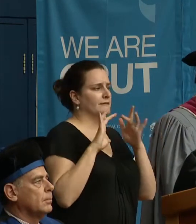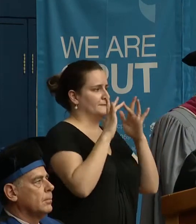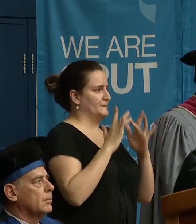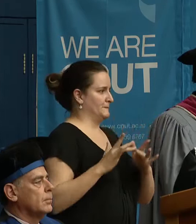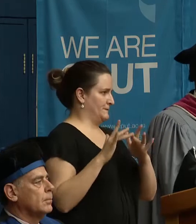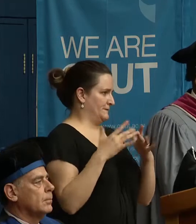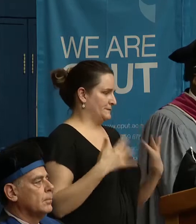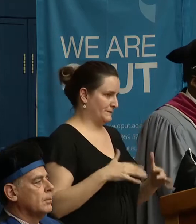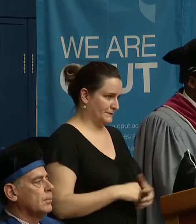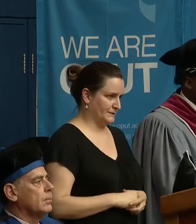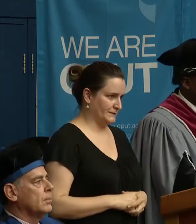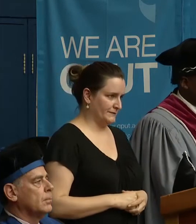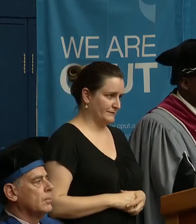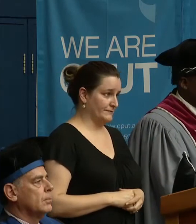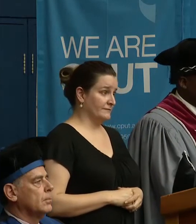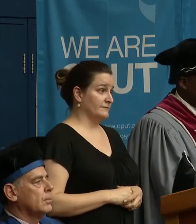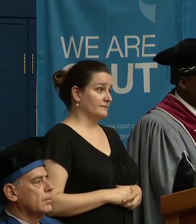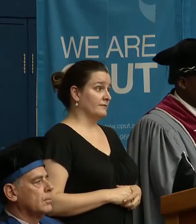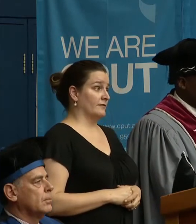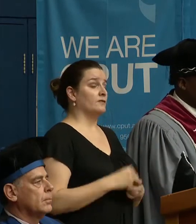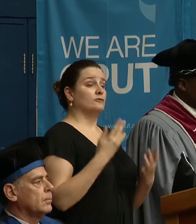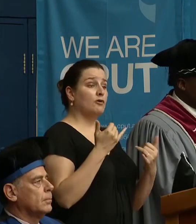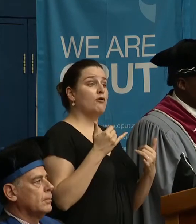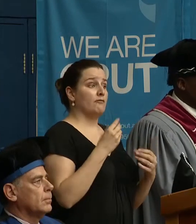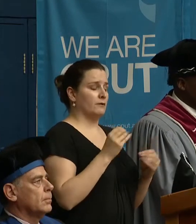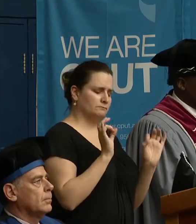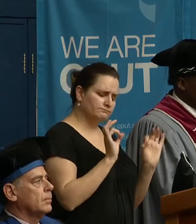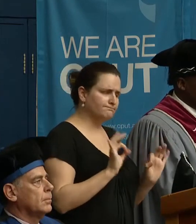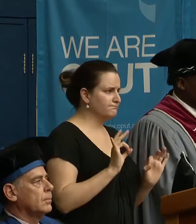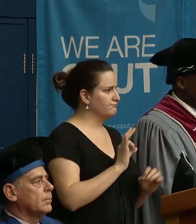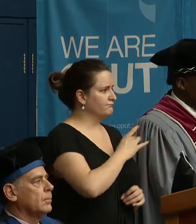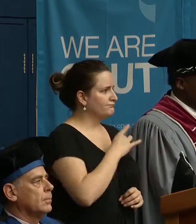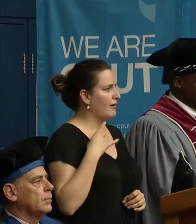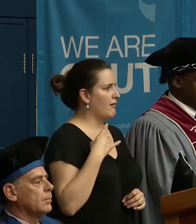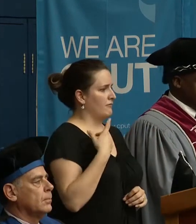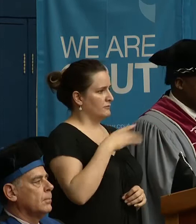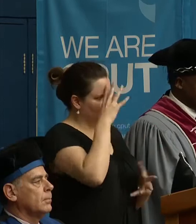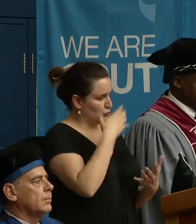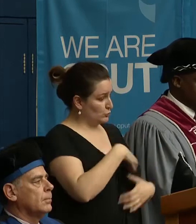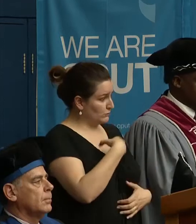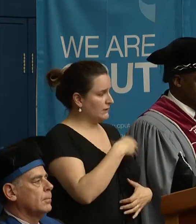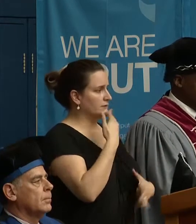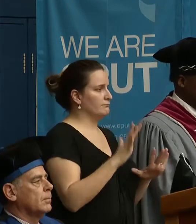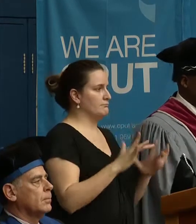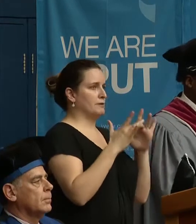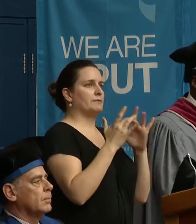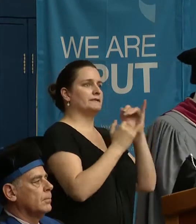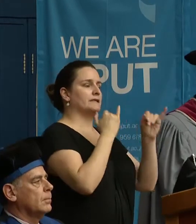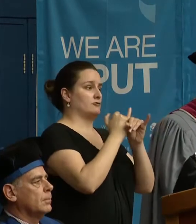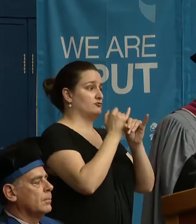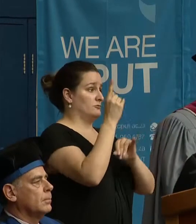It's currently run a vibrant student staff exchange program with a number of internationally renowned